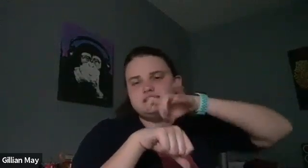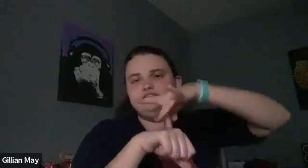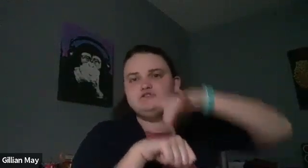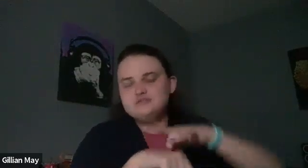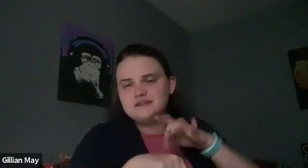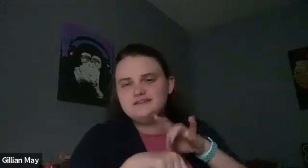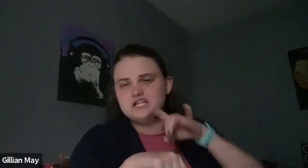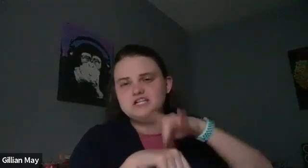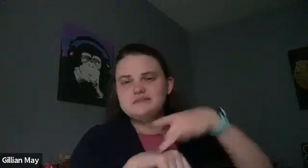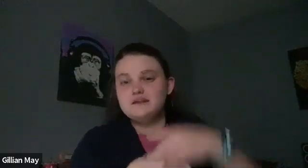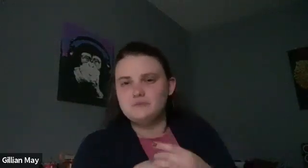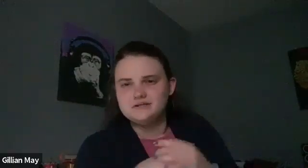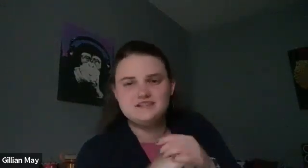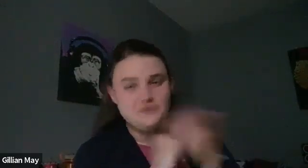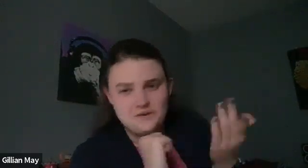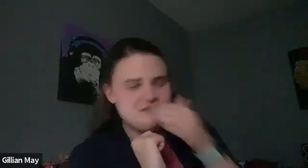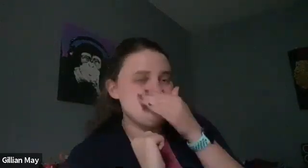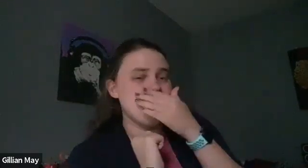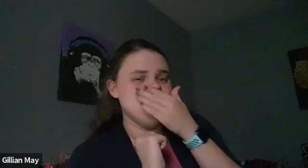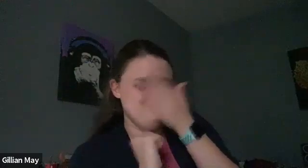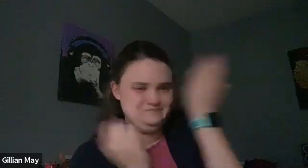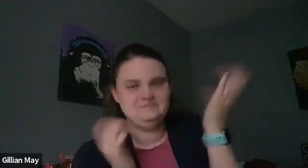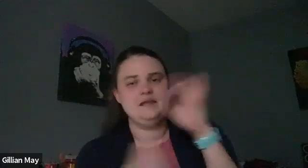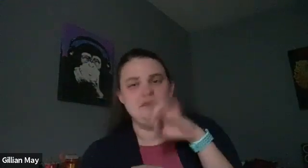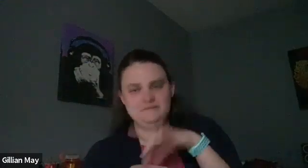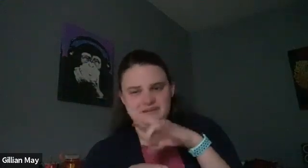that if you do slightly change it up, it's not the worst thing in the world. So pumpkin.